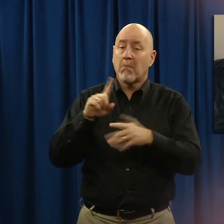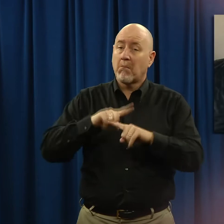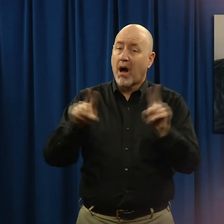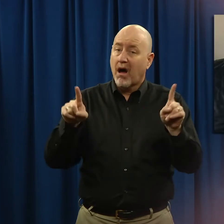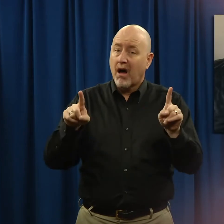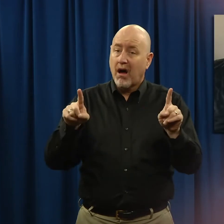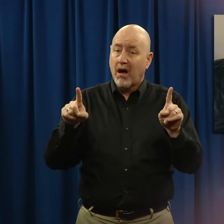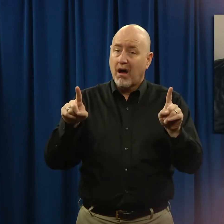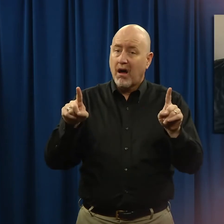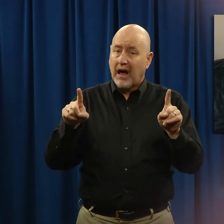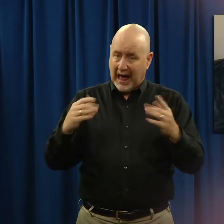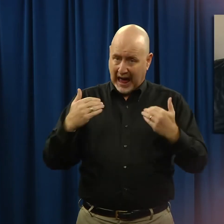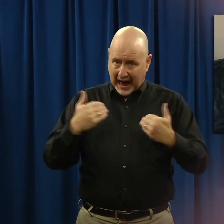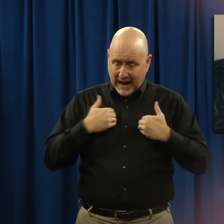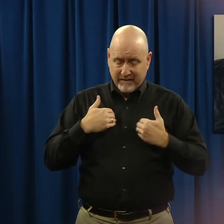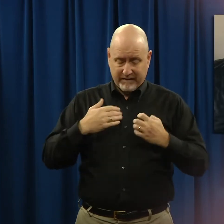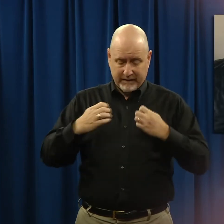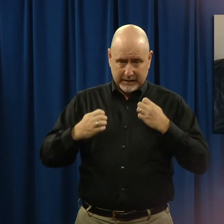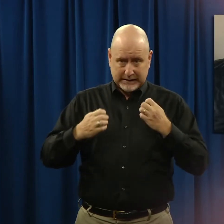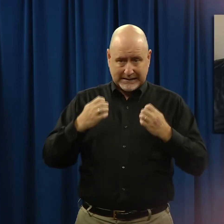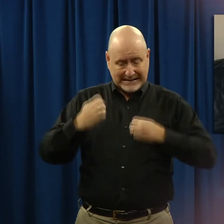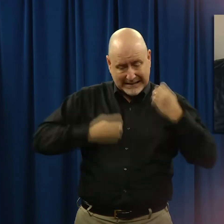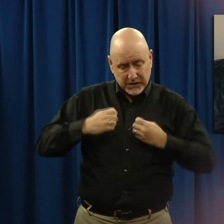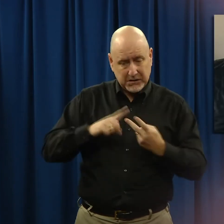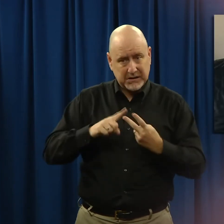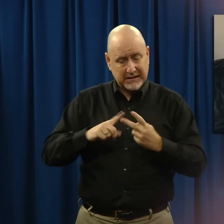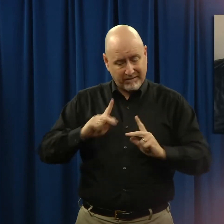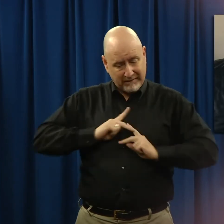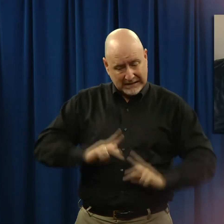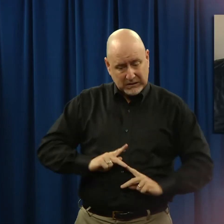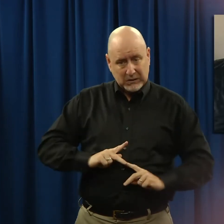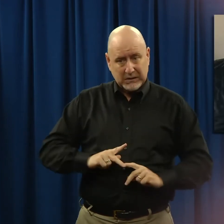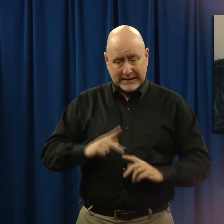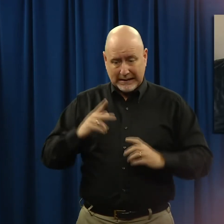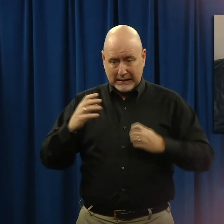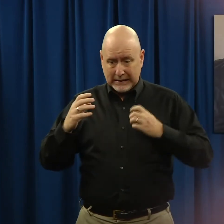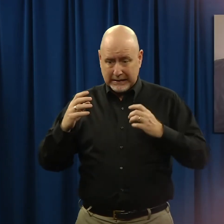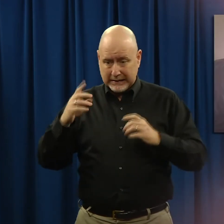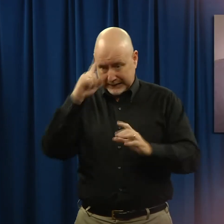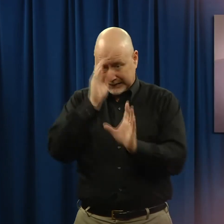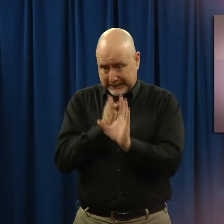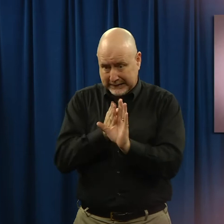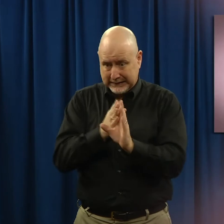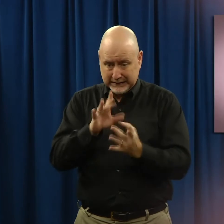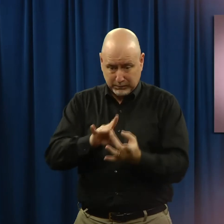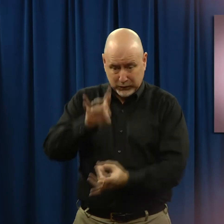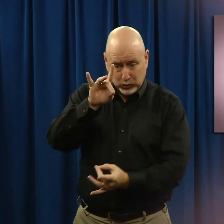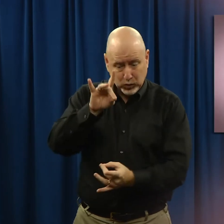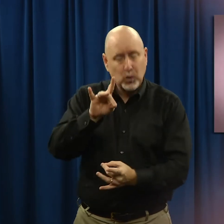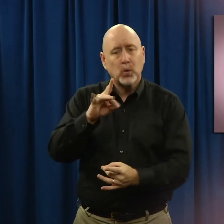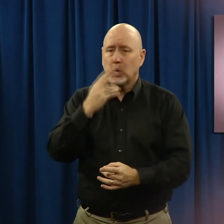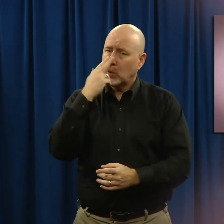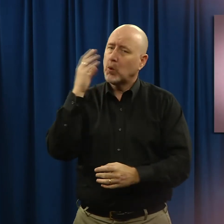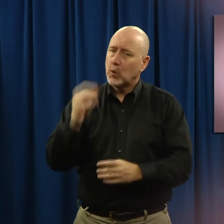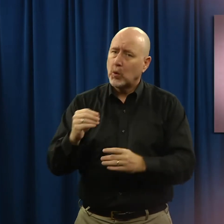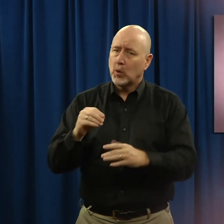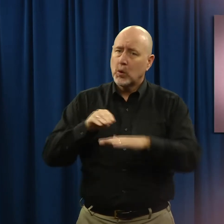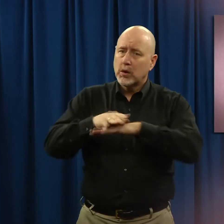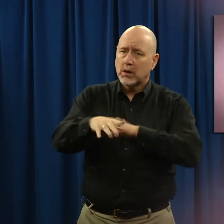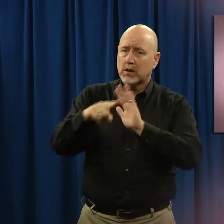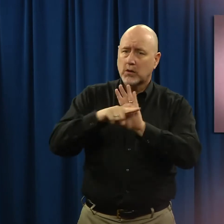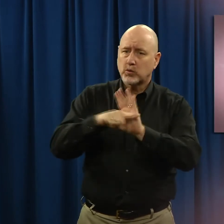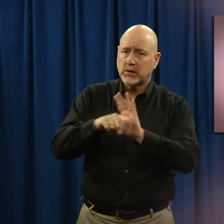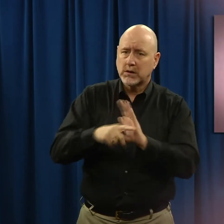serious physical, emotional, and spiritual consequences that are tied to abortion. This material has